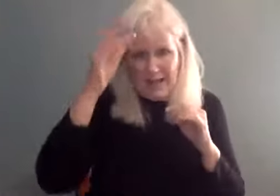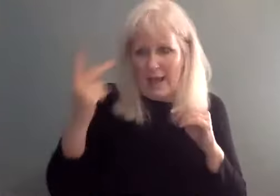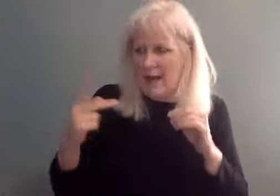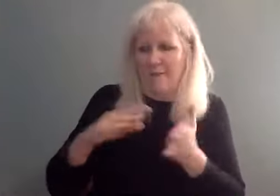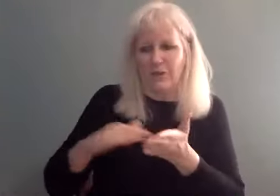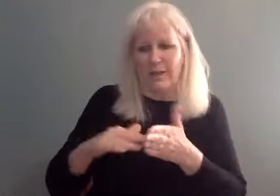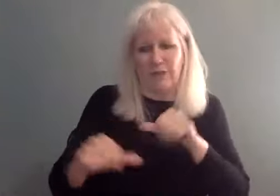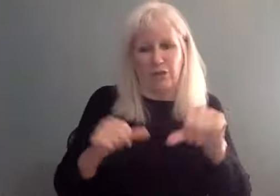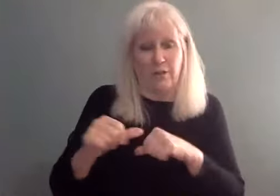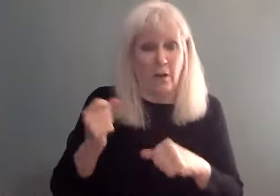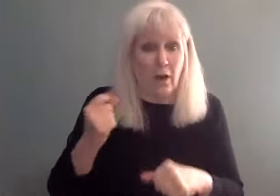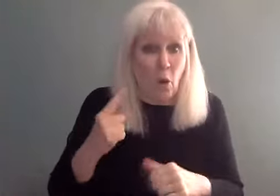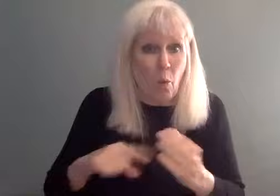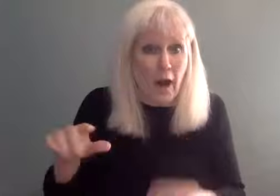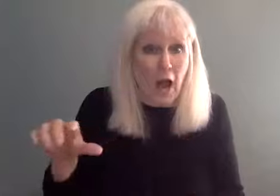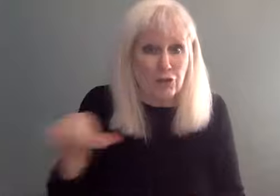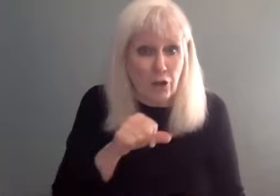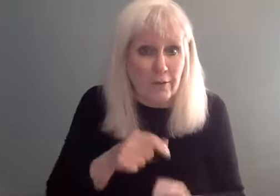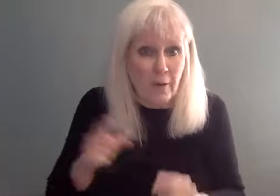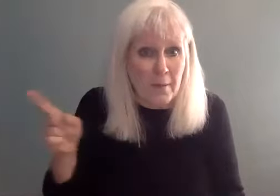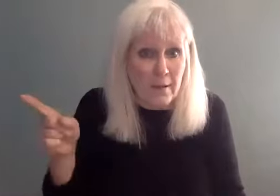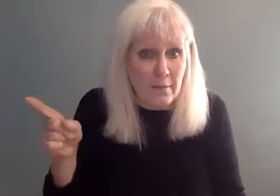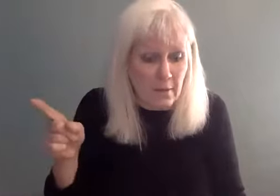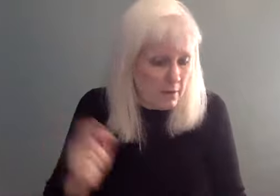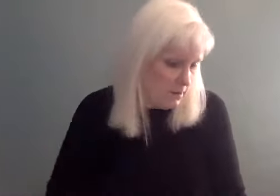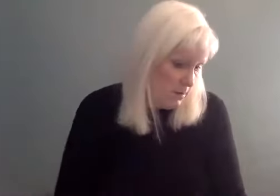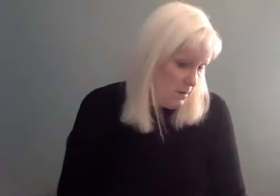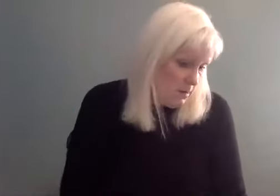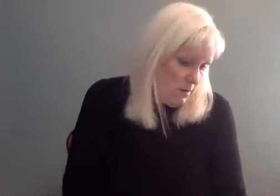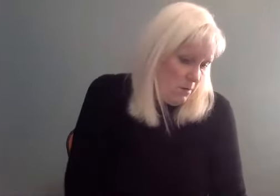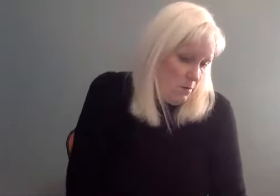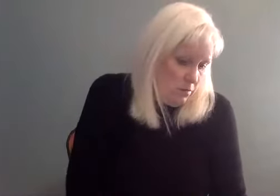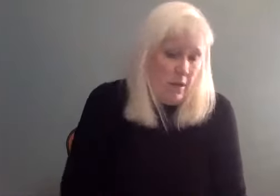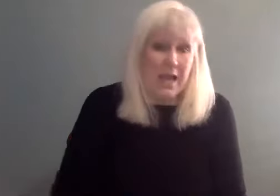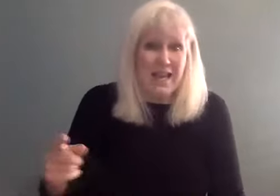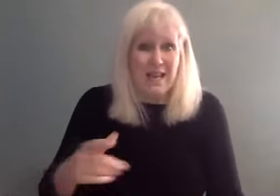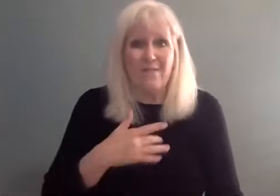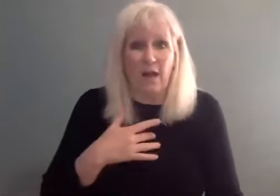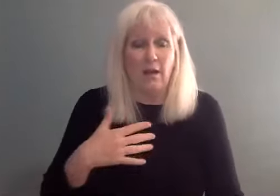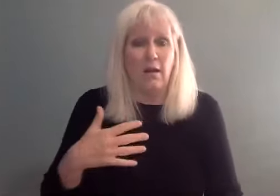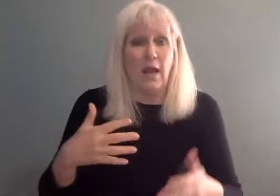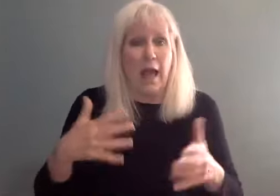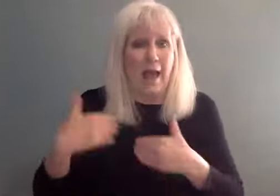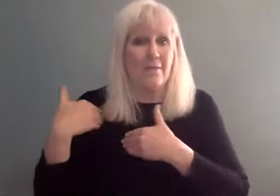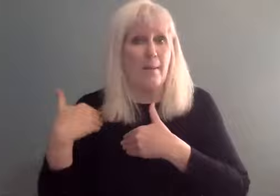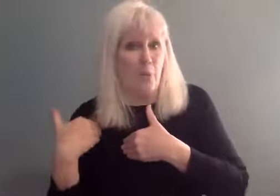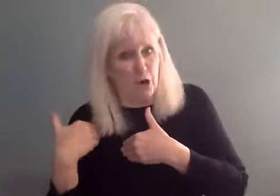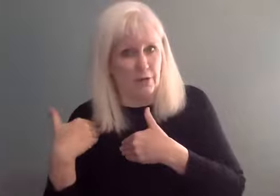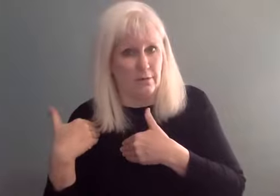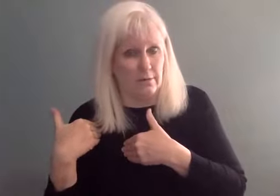took away. I put a big, heavy piece of musky blanket on his love for me. He couldn't